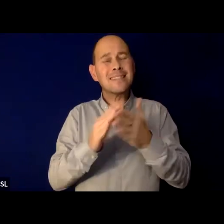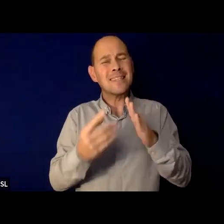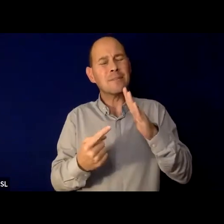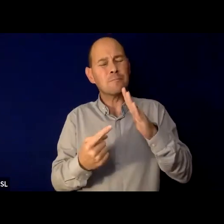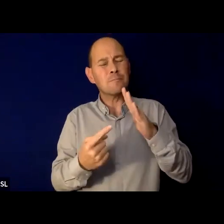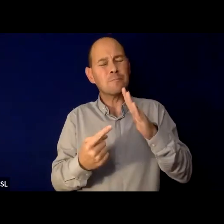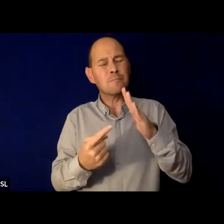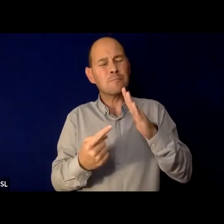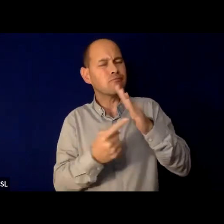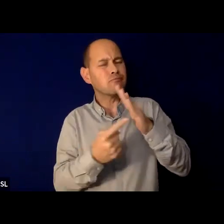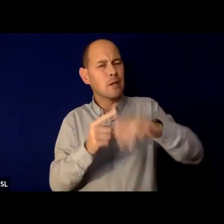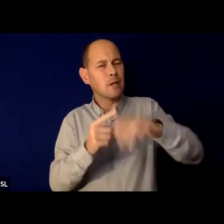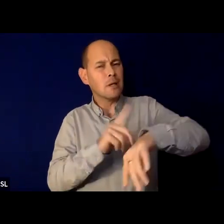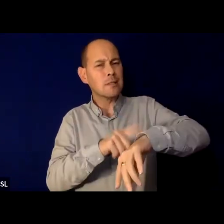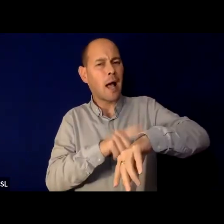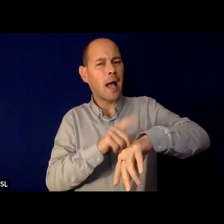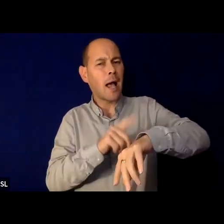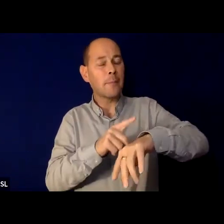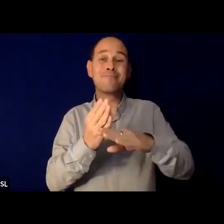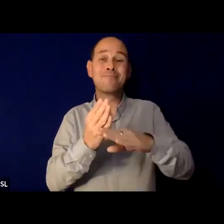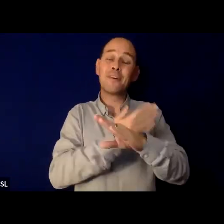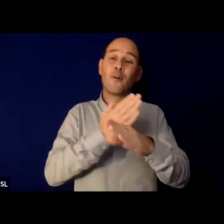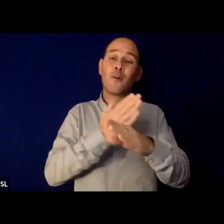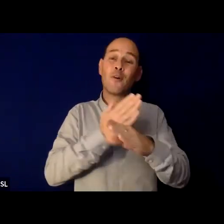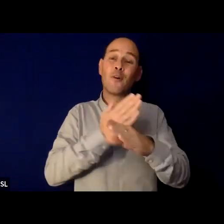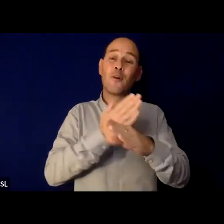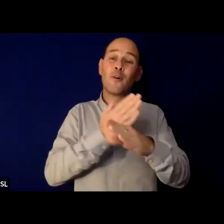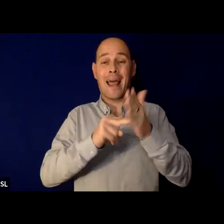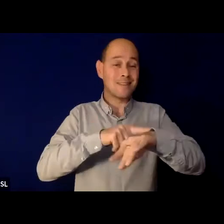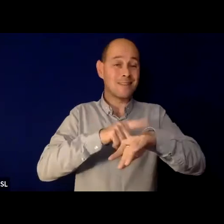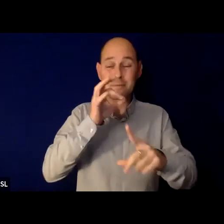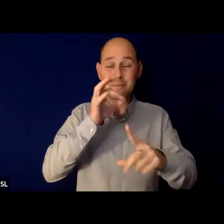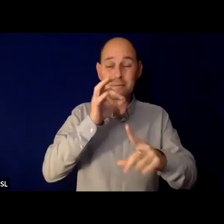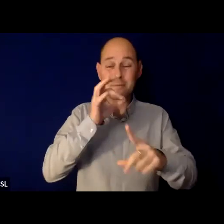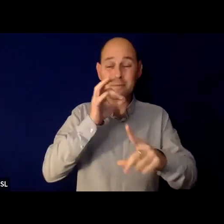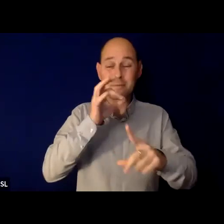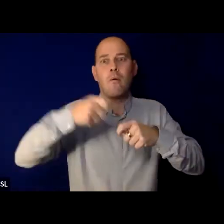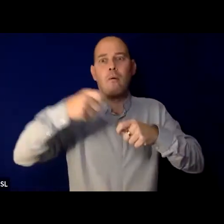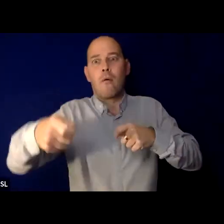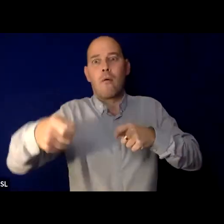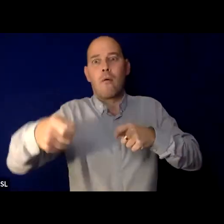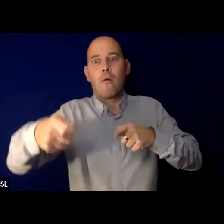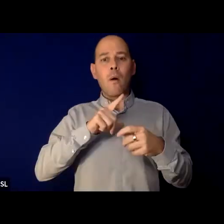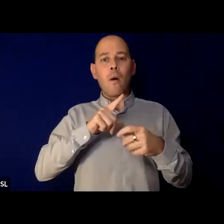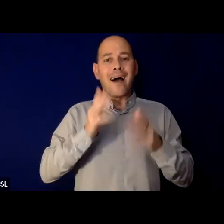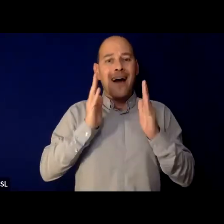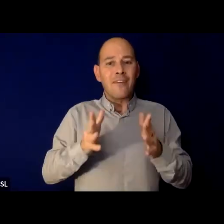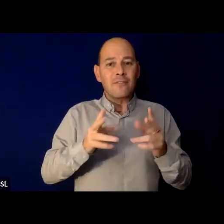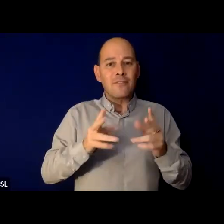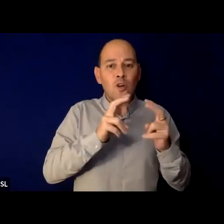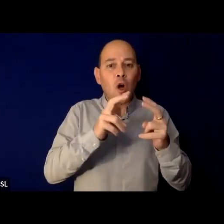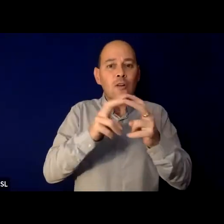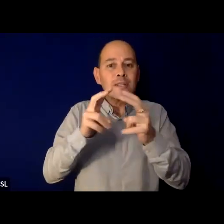than initially planned because of factors related to, for example, the bureaucracy around having to contact